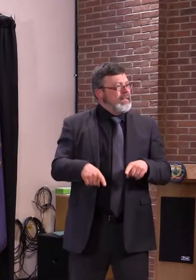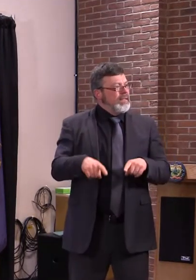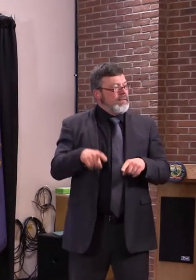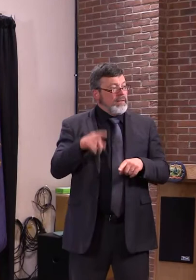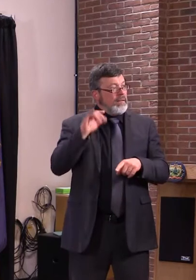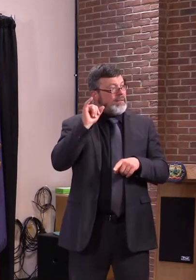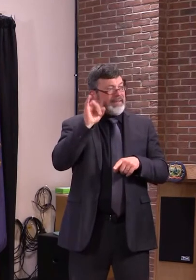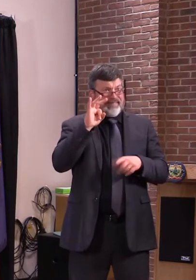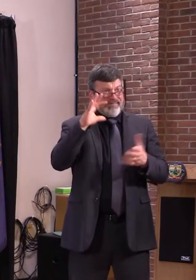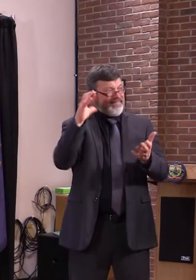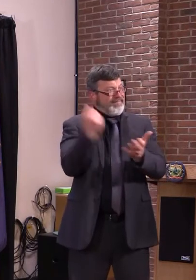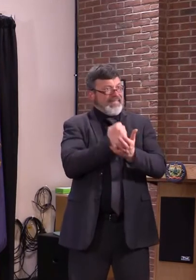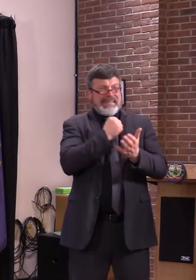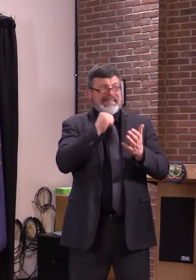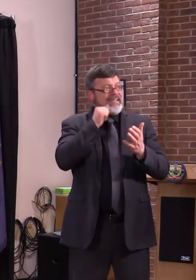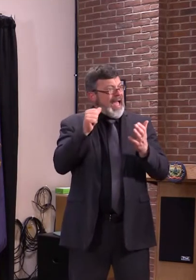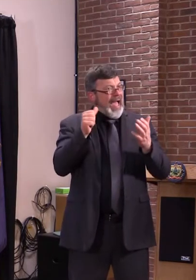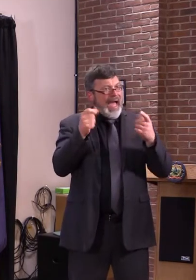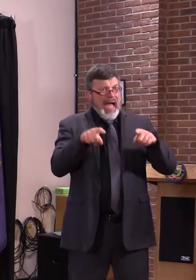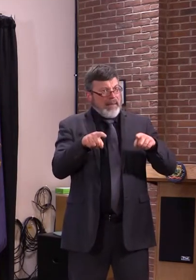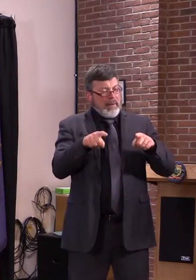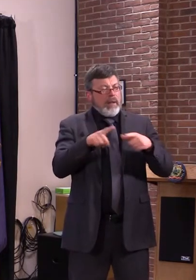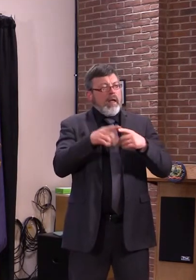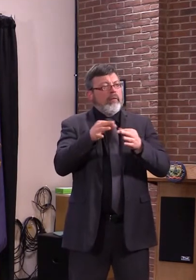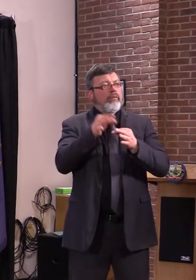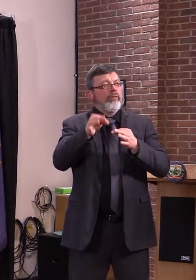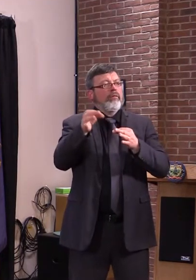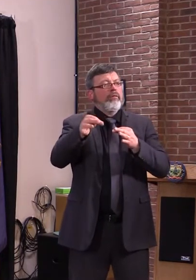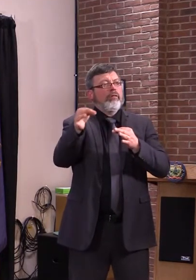resources to once-in-a-generation investments.